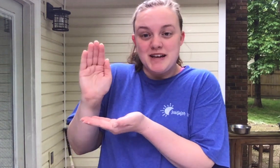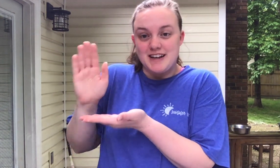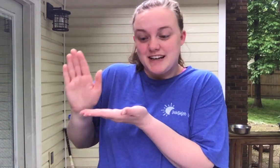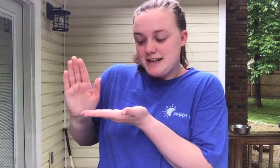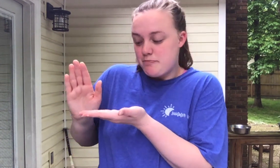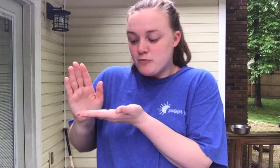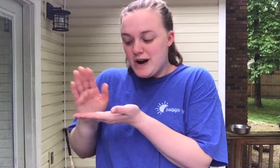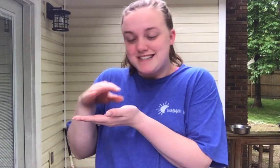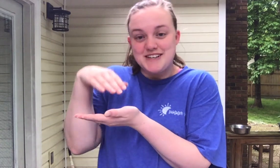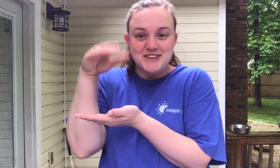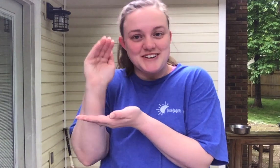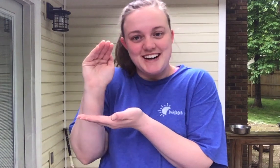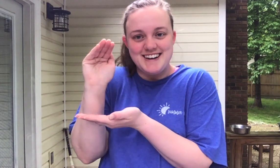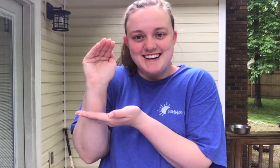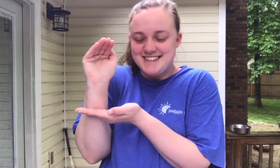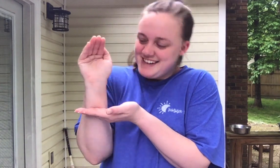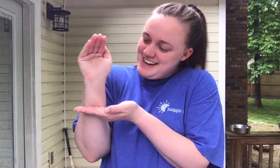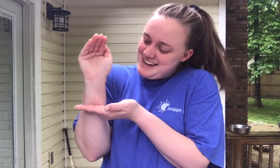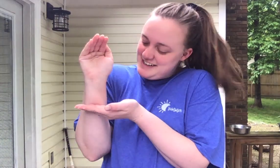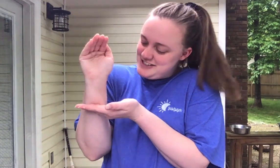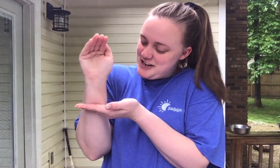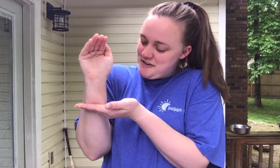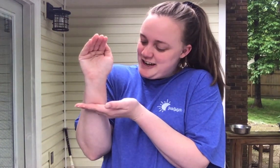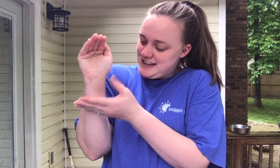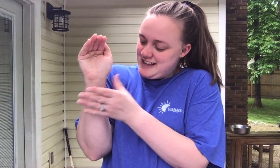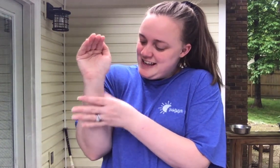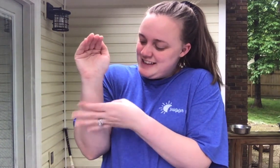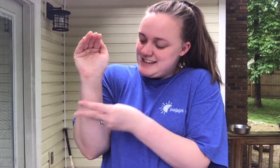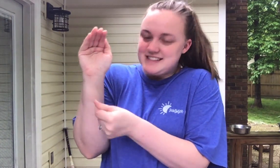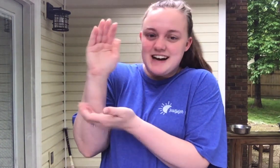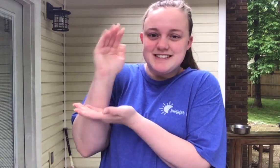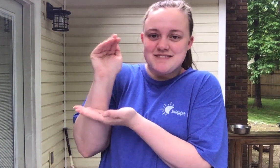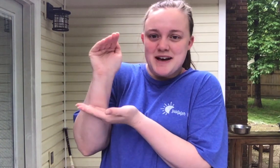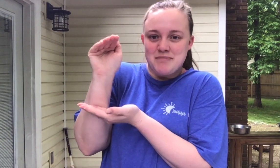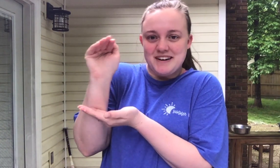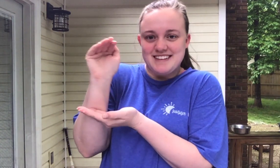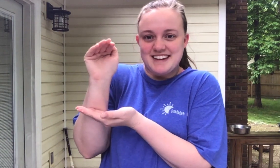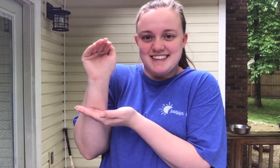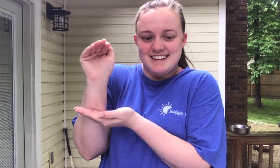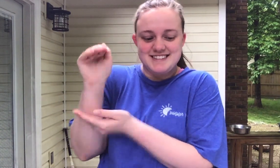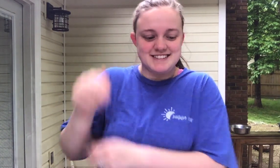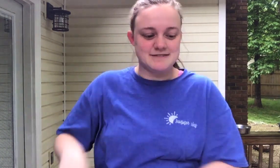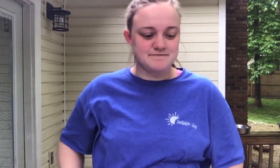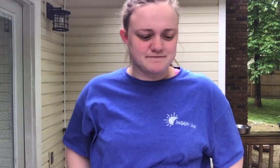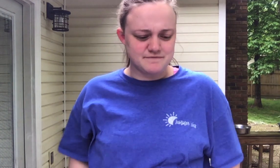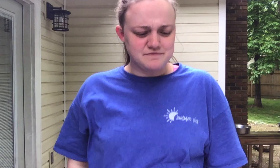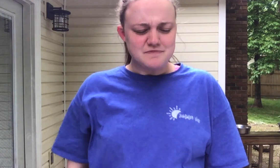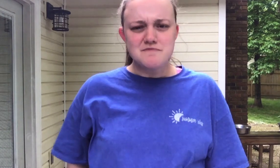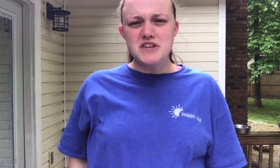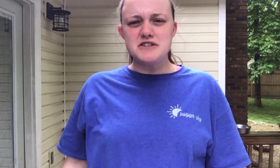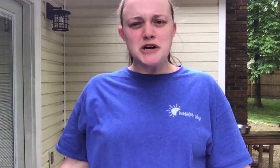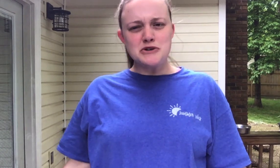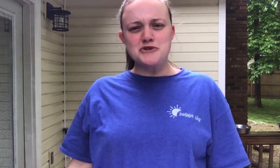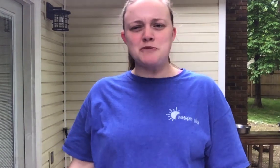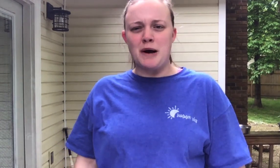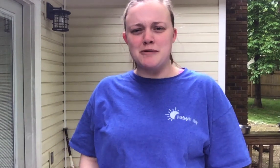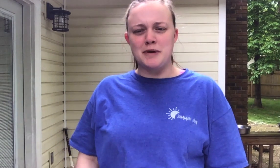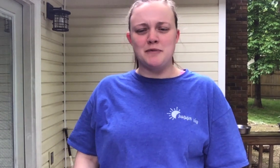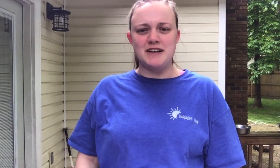like resting on your hand and showing the size of that bird like this. Turtles, you probably wouldn't have